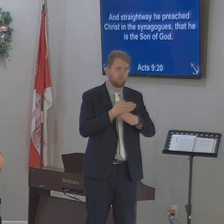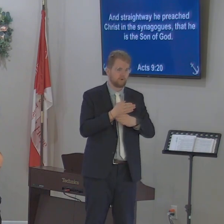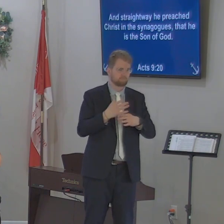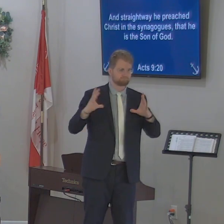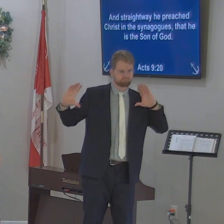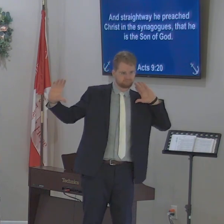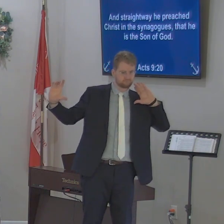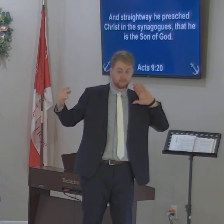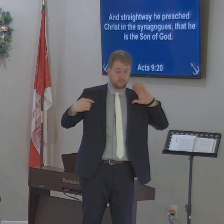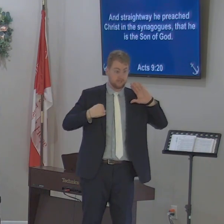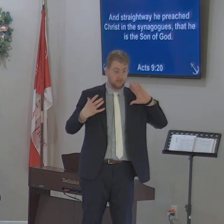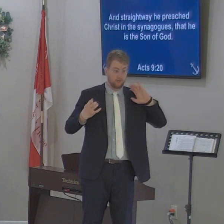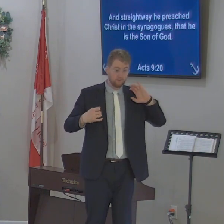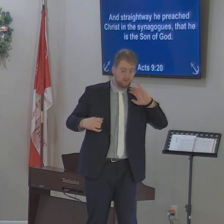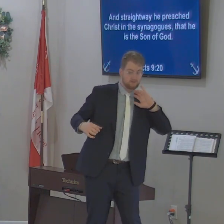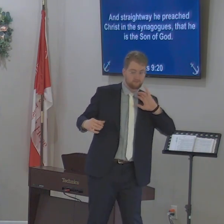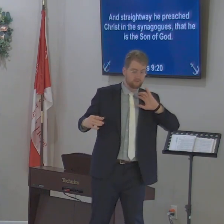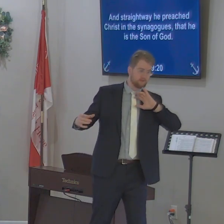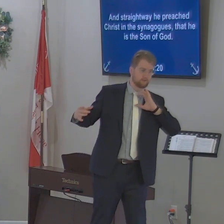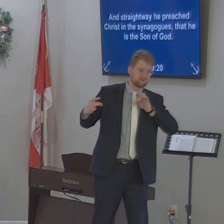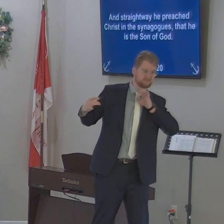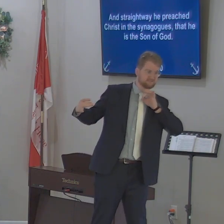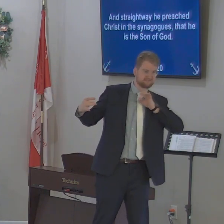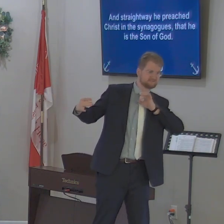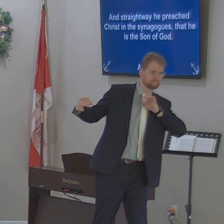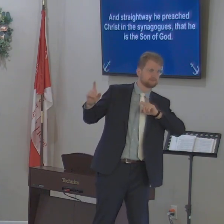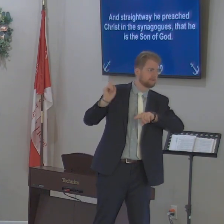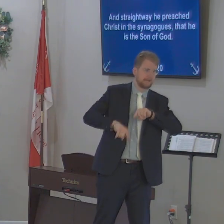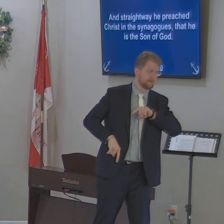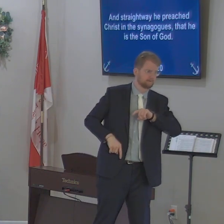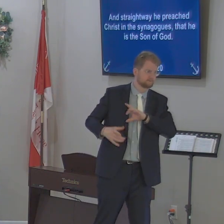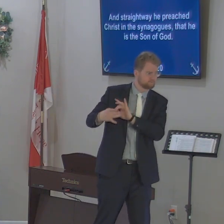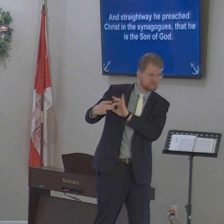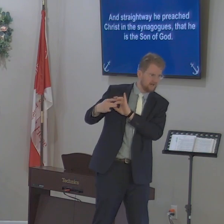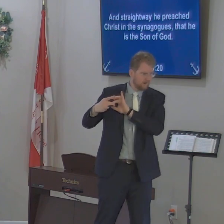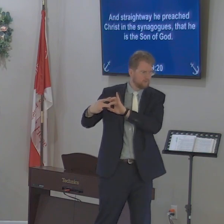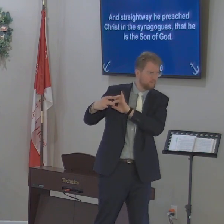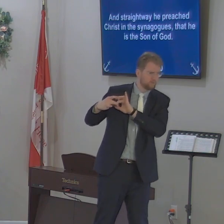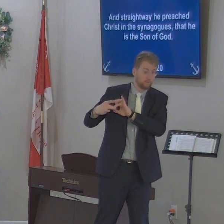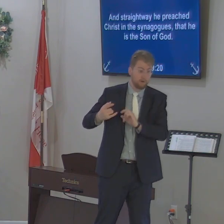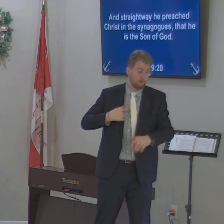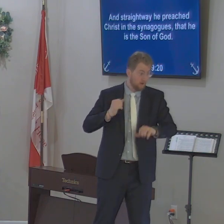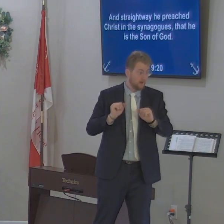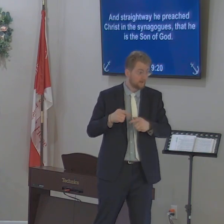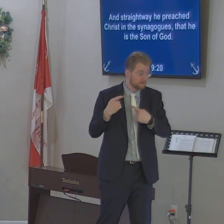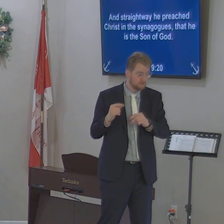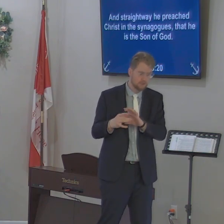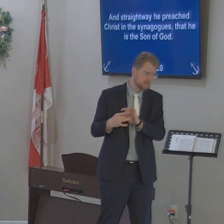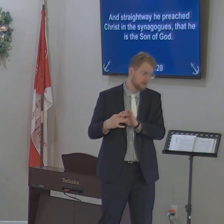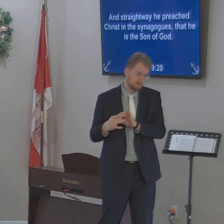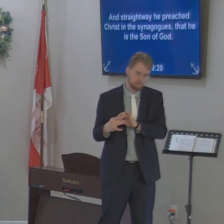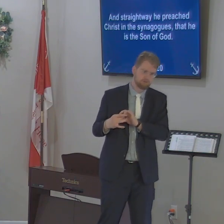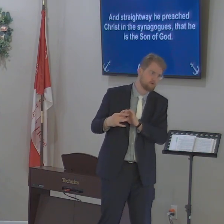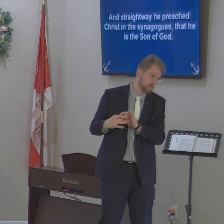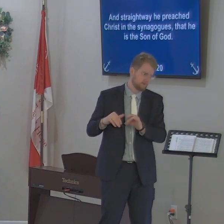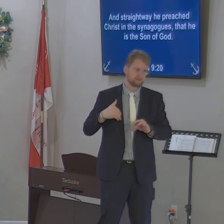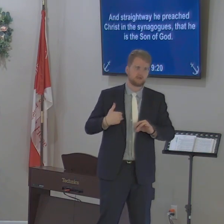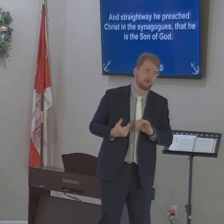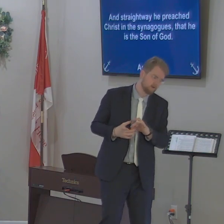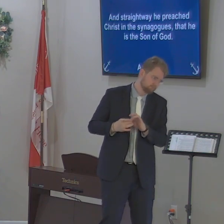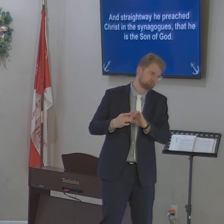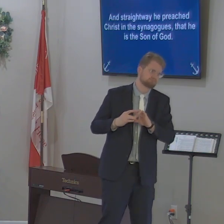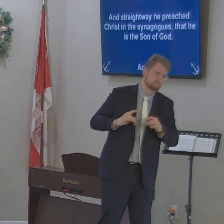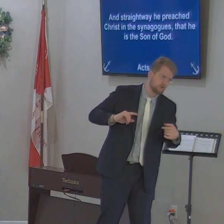way. That one wants to go that way. Is it happening? No, it ain't happening. I can try, and I'm going to get tired, and I'm going to hurt.